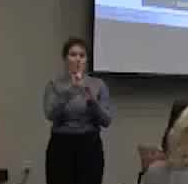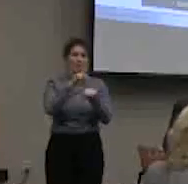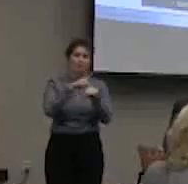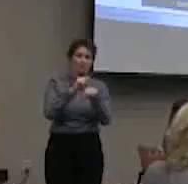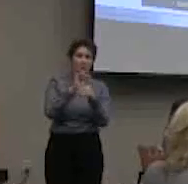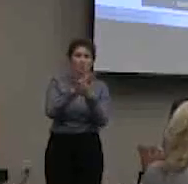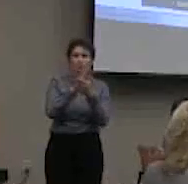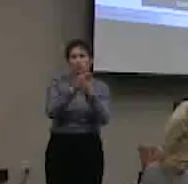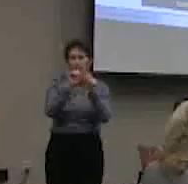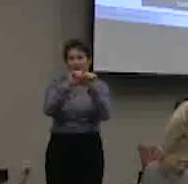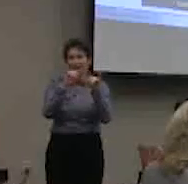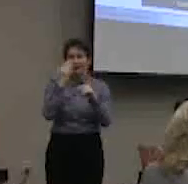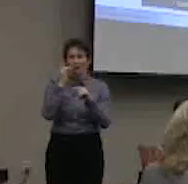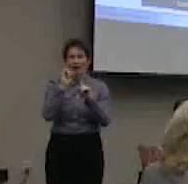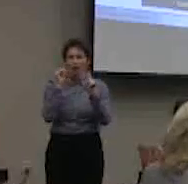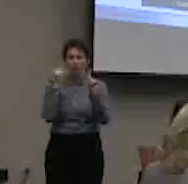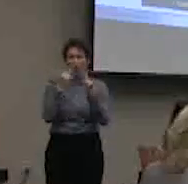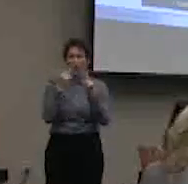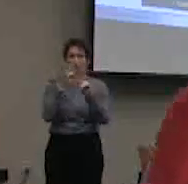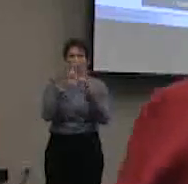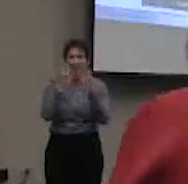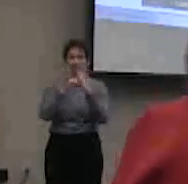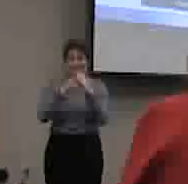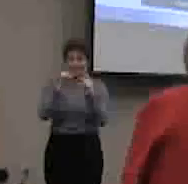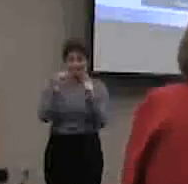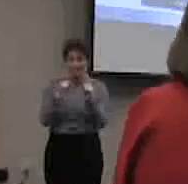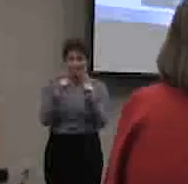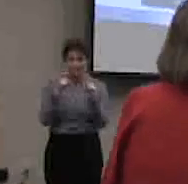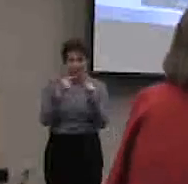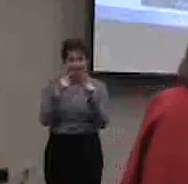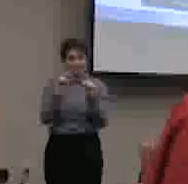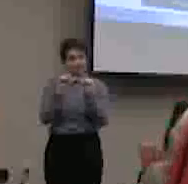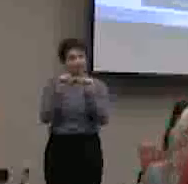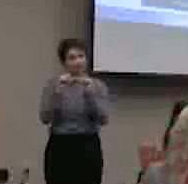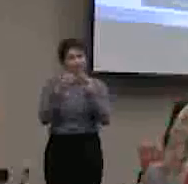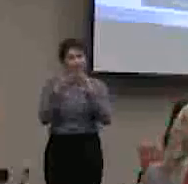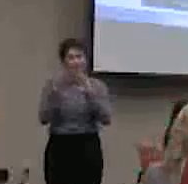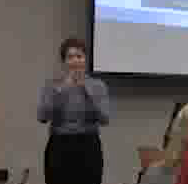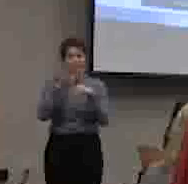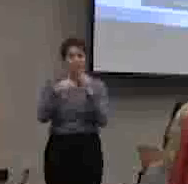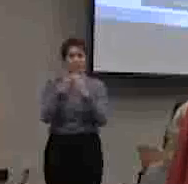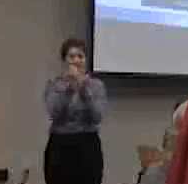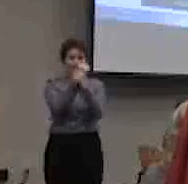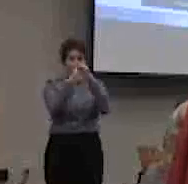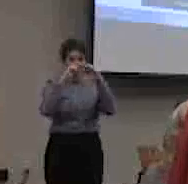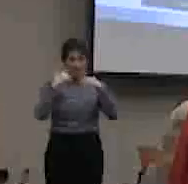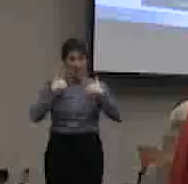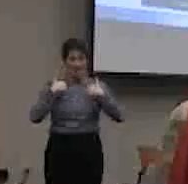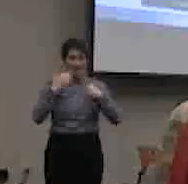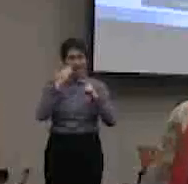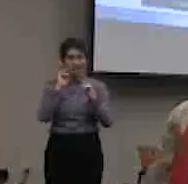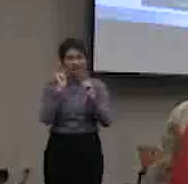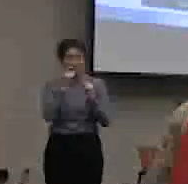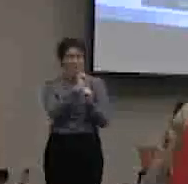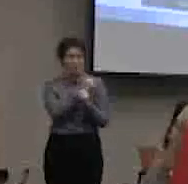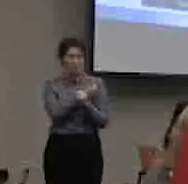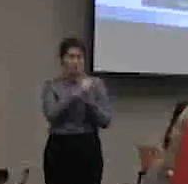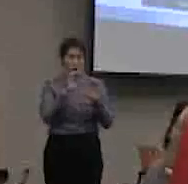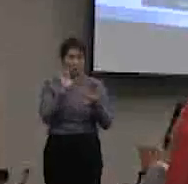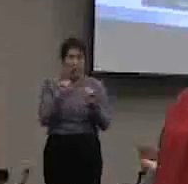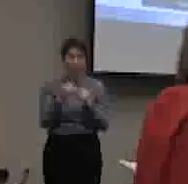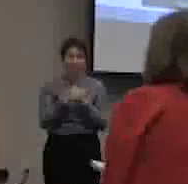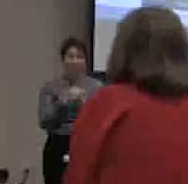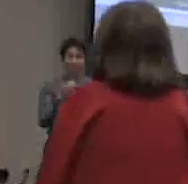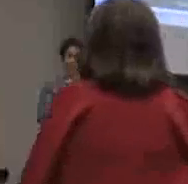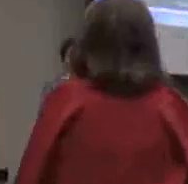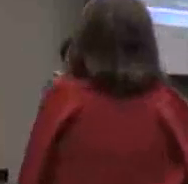Ready Start needs to keep executing the visions that they have. We need to give them the authority to do it, but also to be elevated as